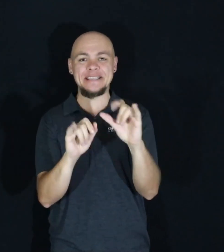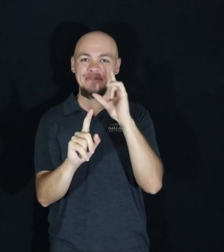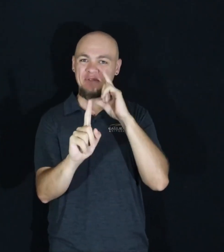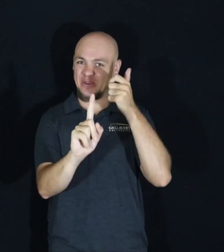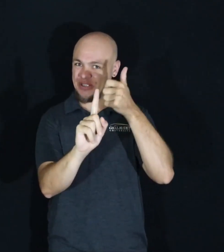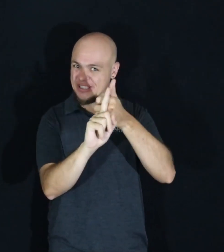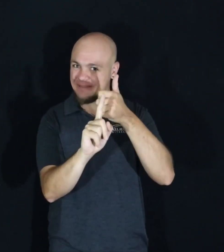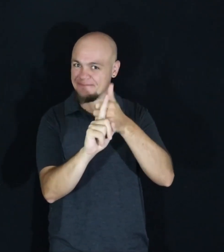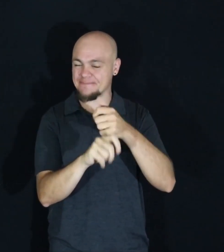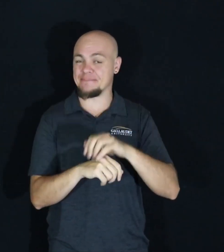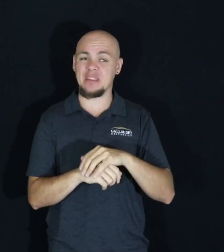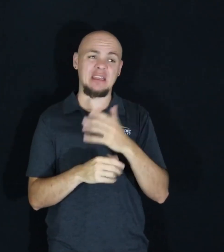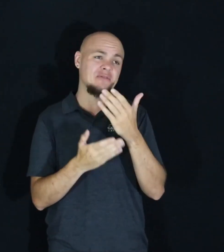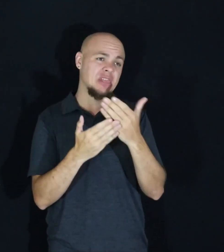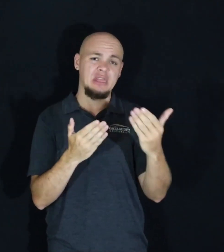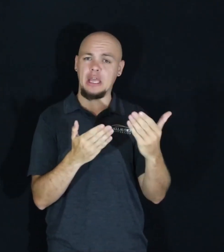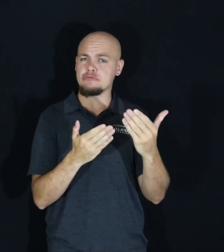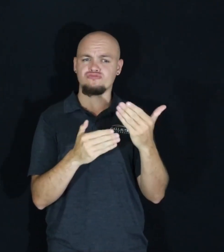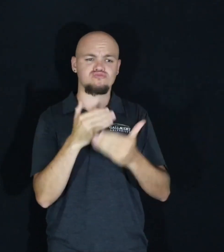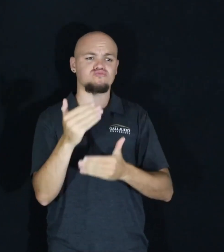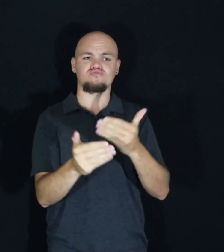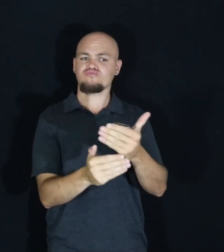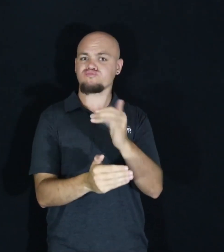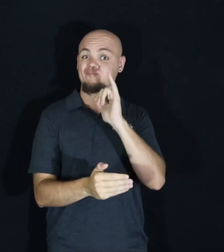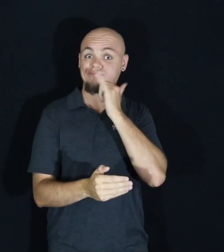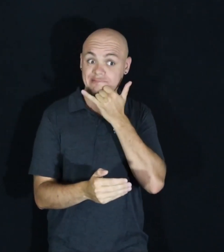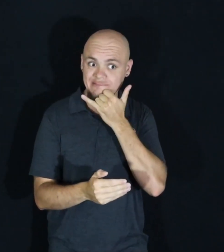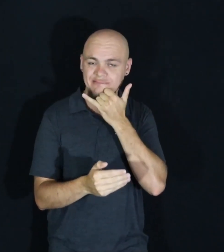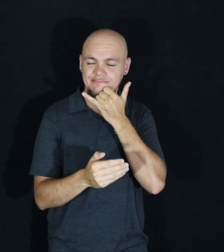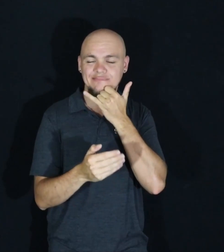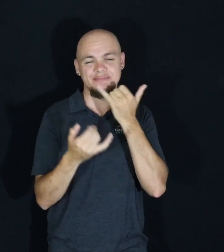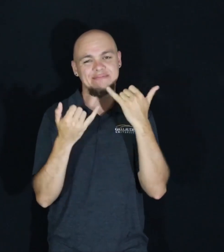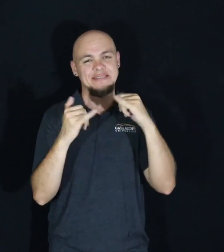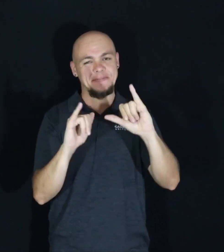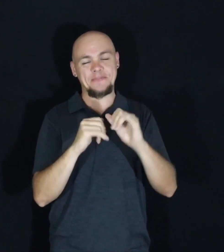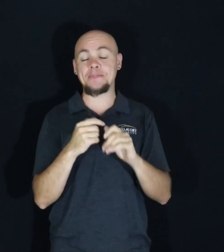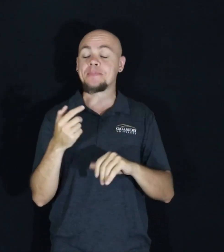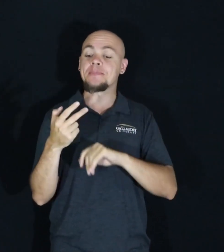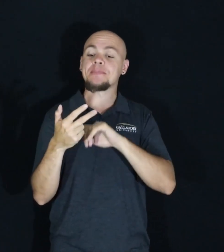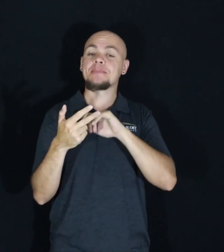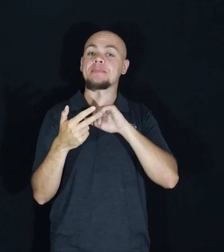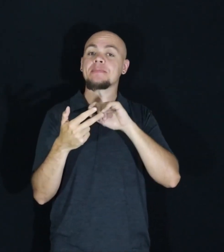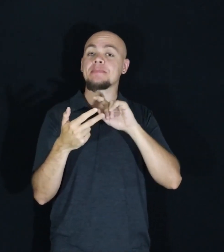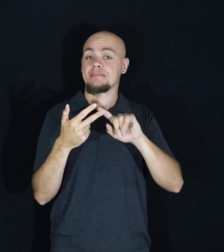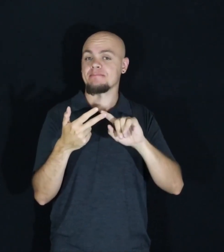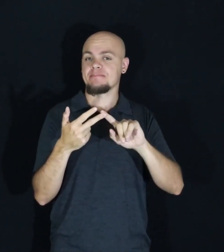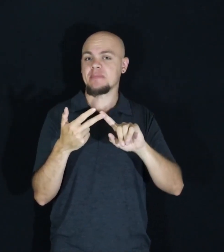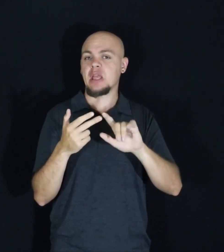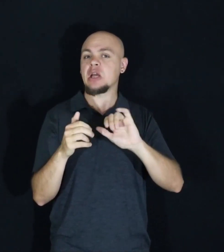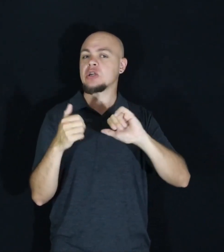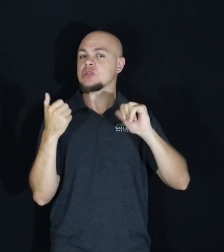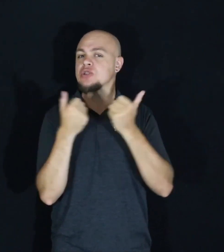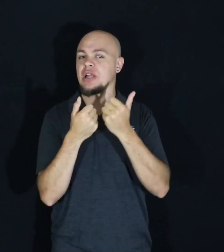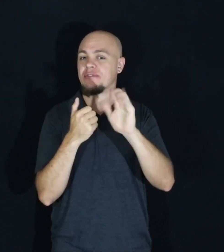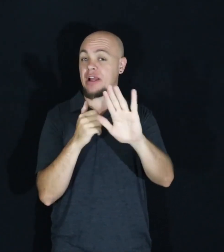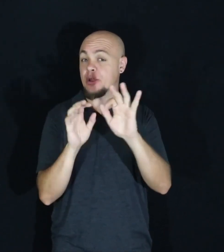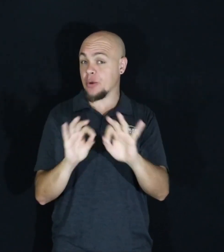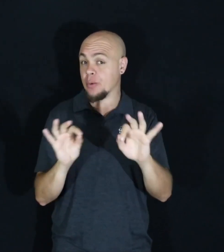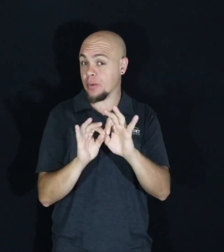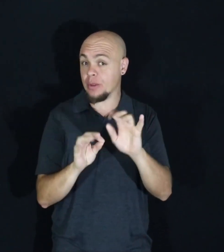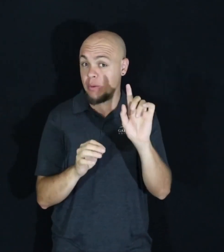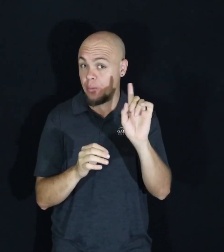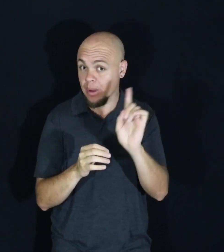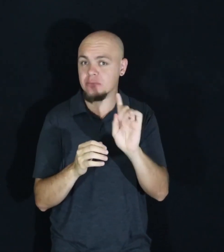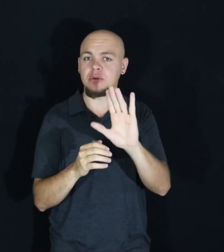yourself, even when things don't go the way you want them to. And I challenge you to find your worth in your own